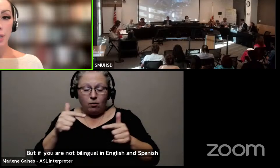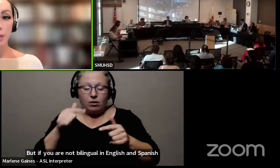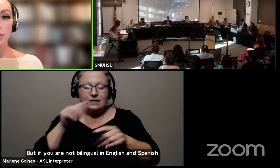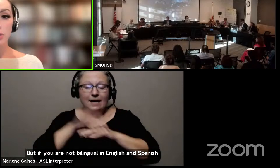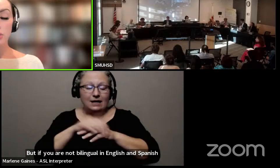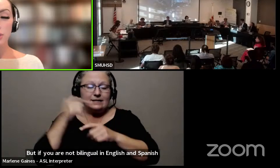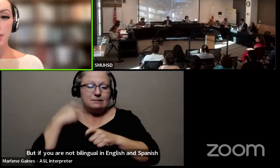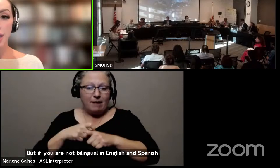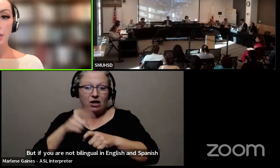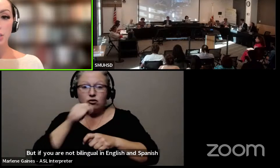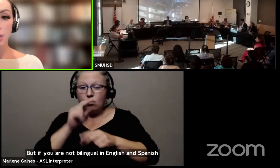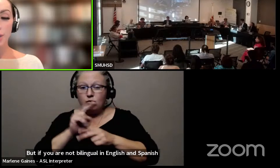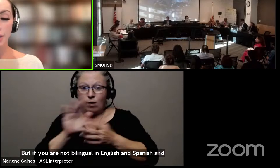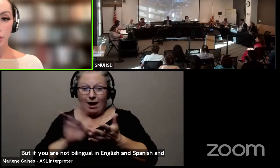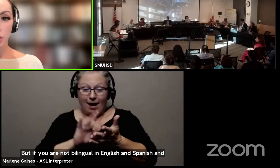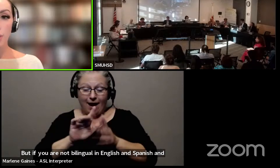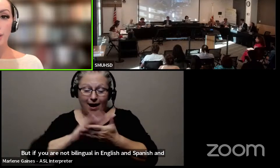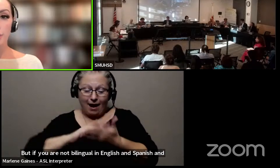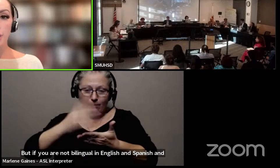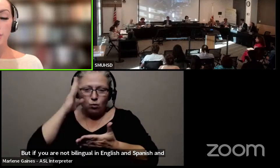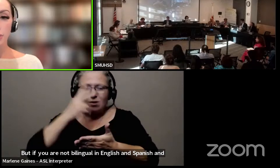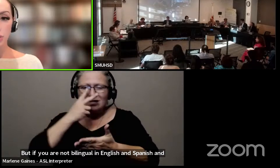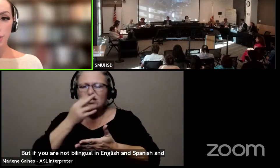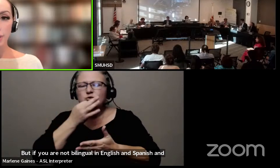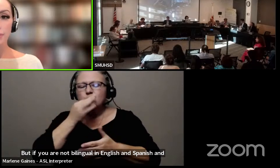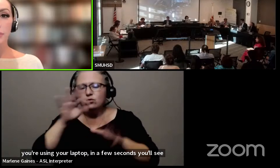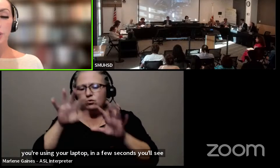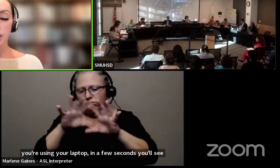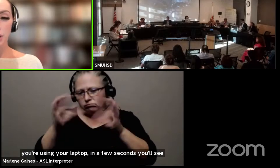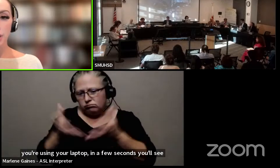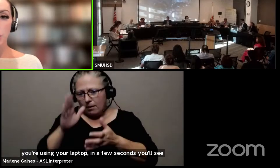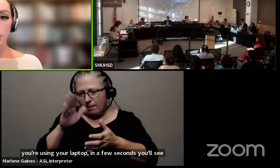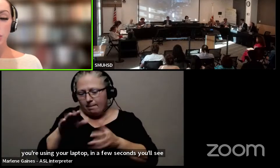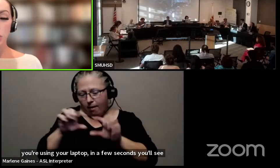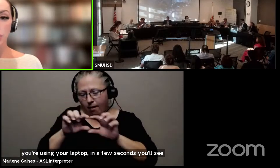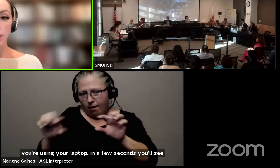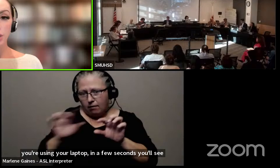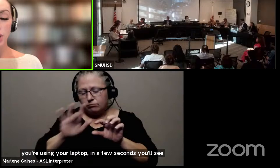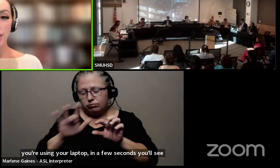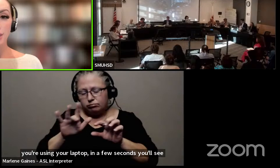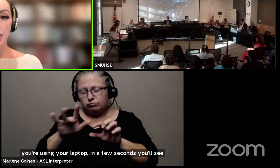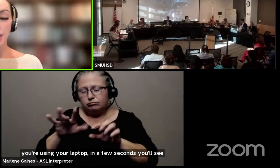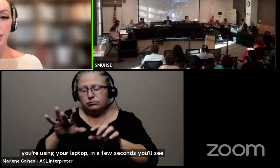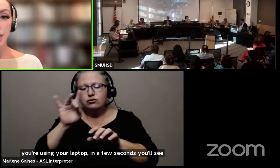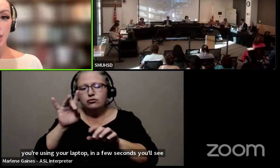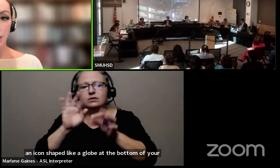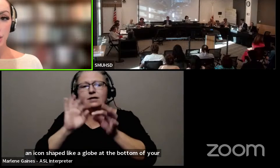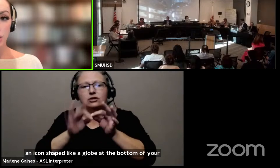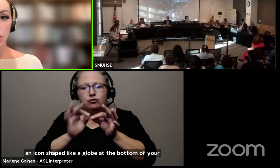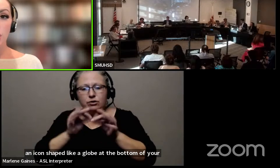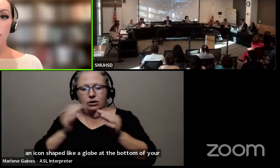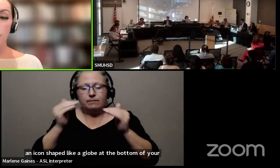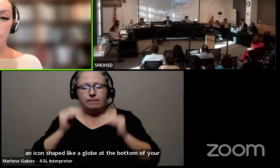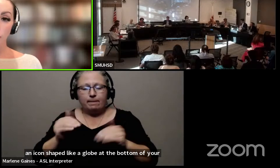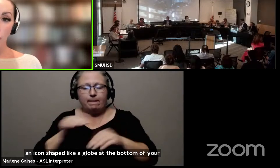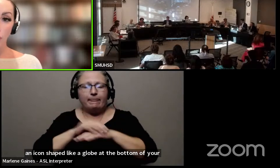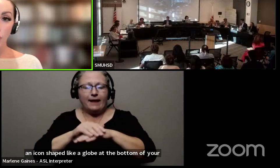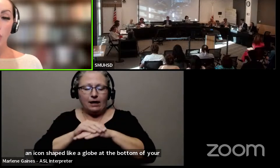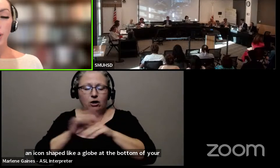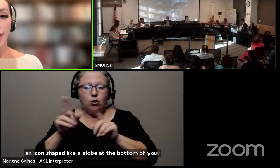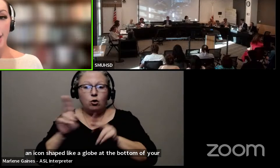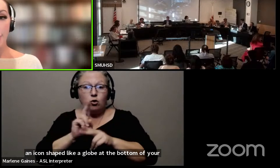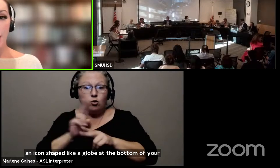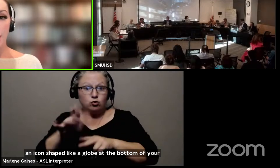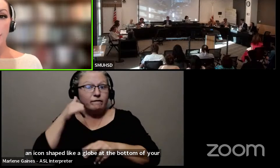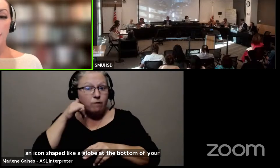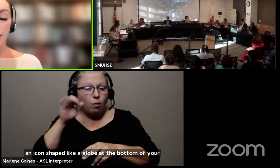few seconds, you'll see an icon shaped like a globe at the bottom of your screen. Click on Language Interpretation and then select English. From your phone